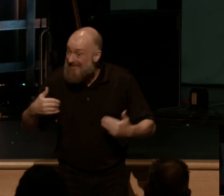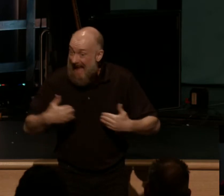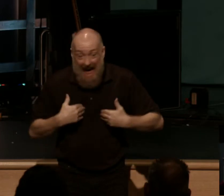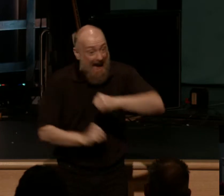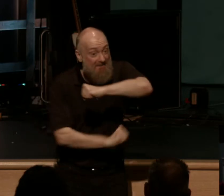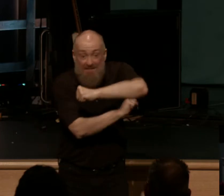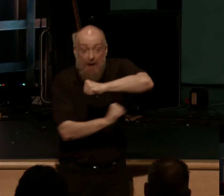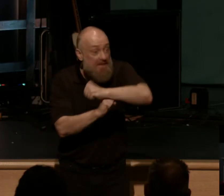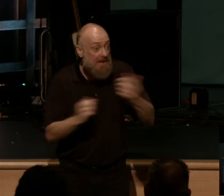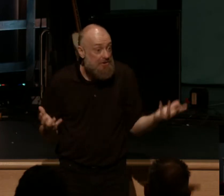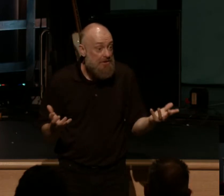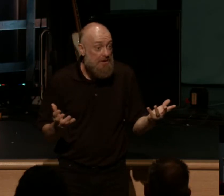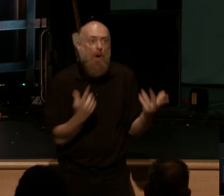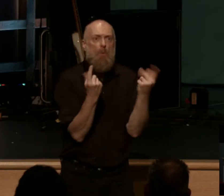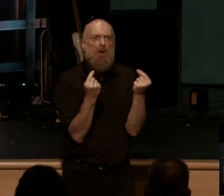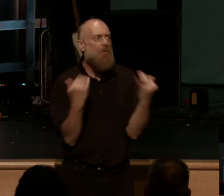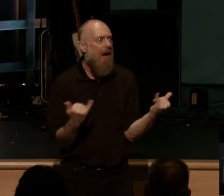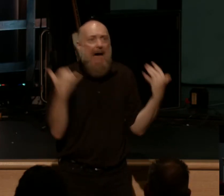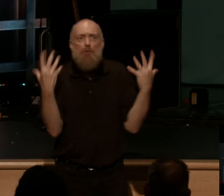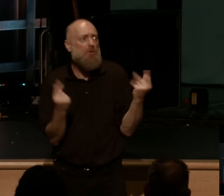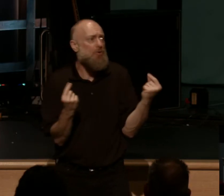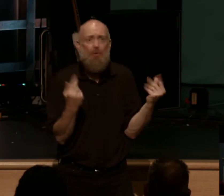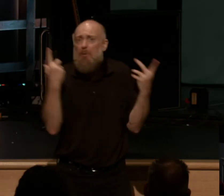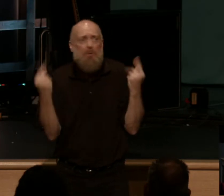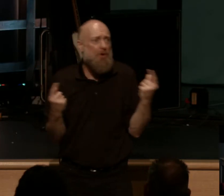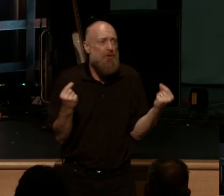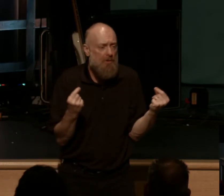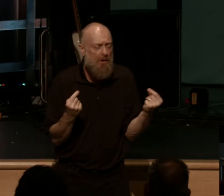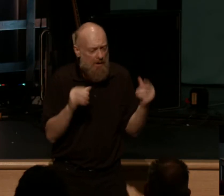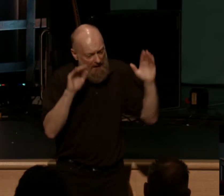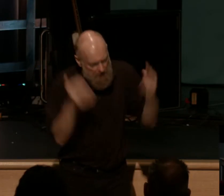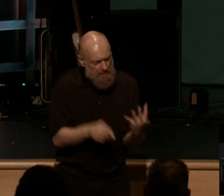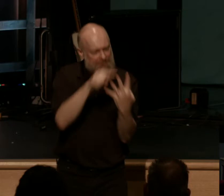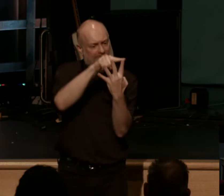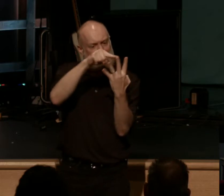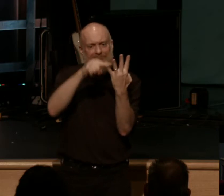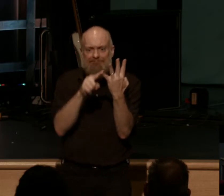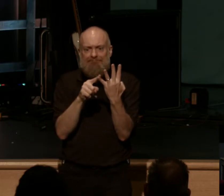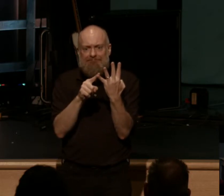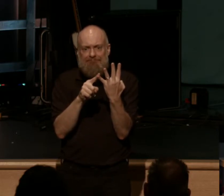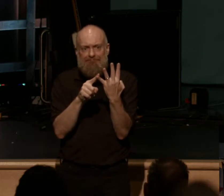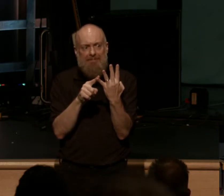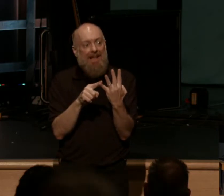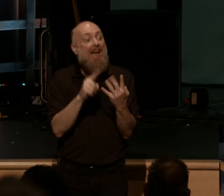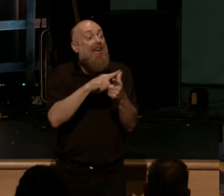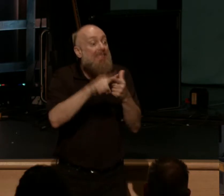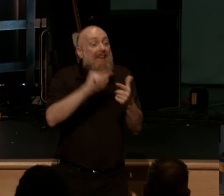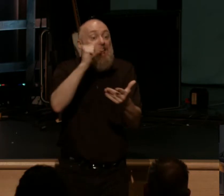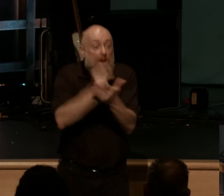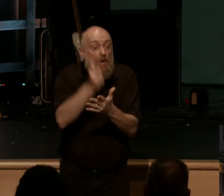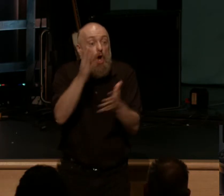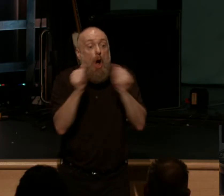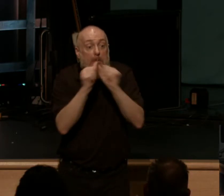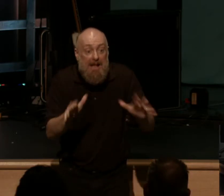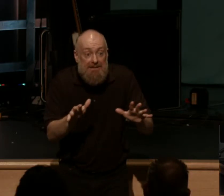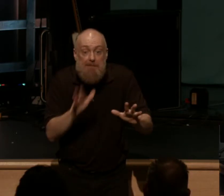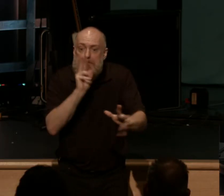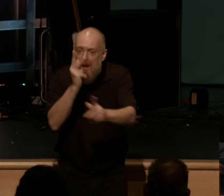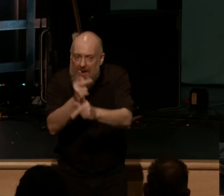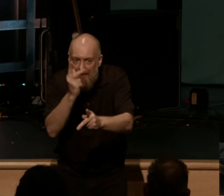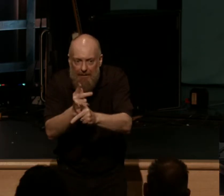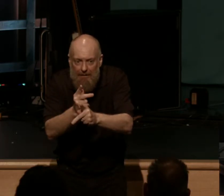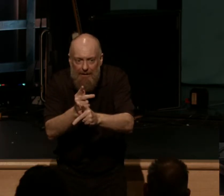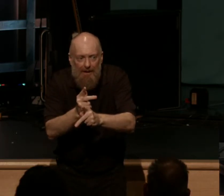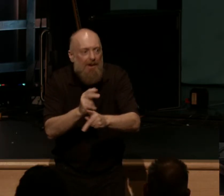direct your devotion. What do I do now? I don't know what to do. Direct your devotion based on the convictions that guarantee God's blessing. Now, very careful. They does